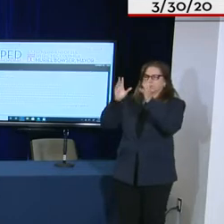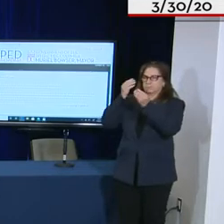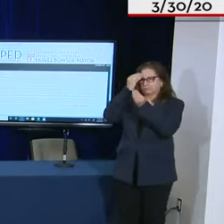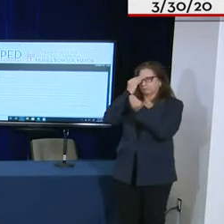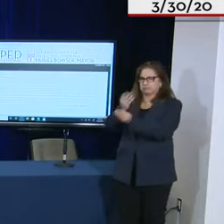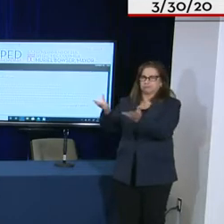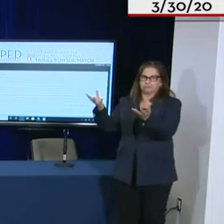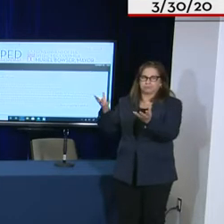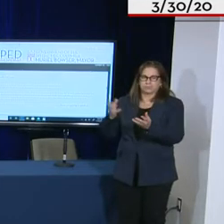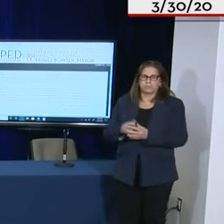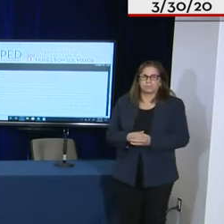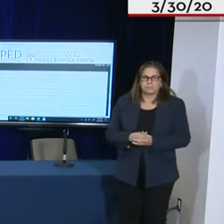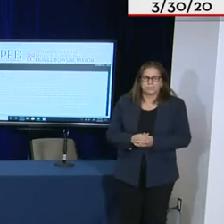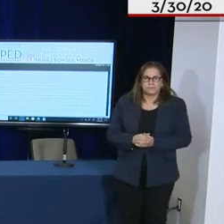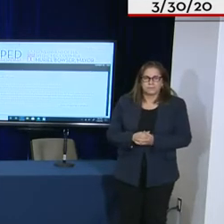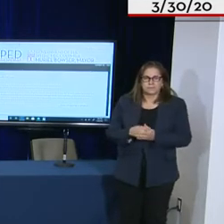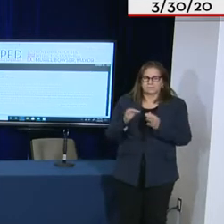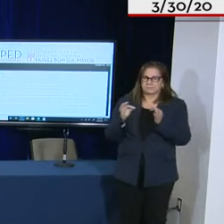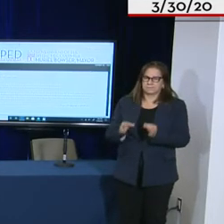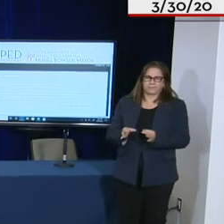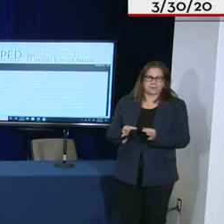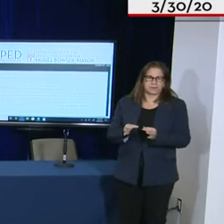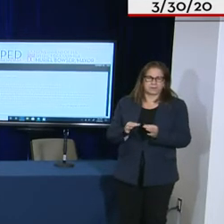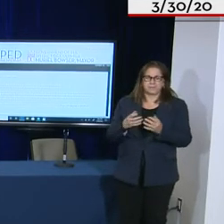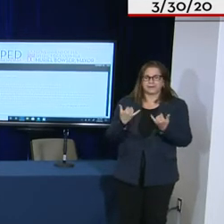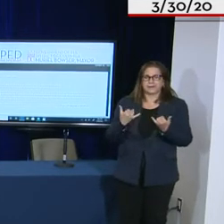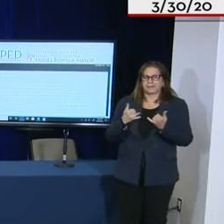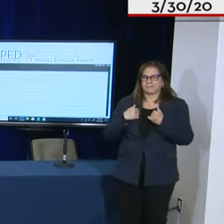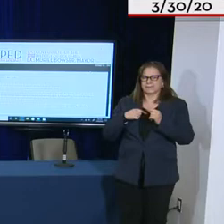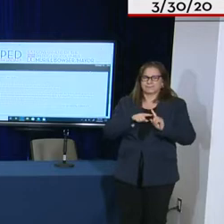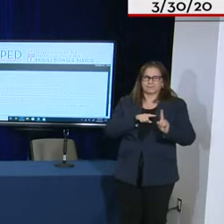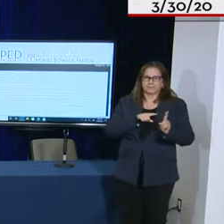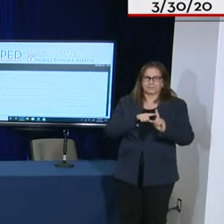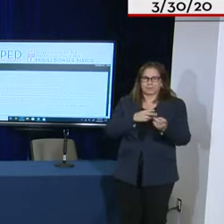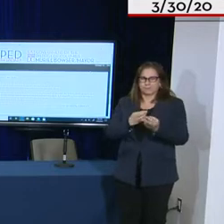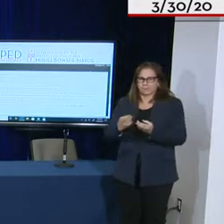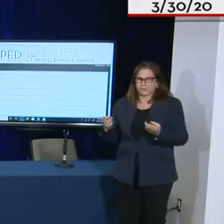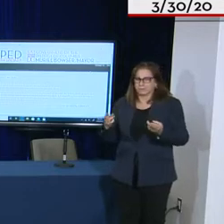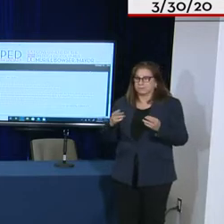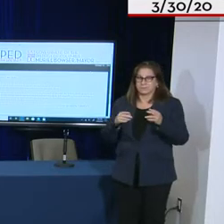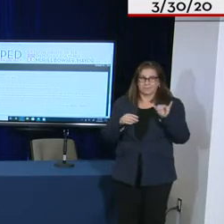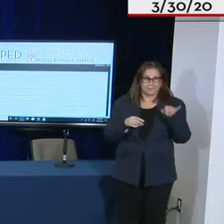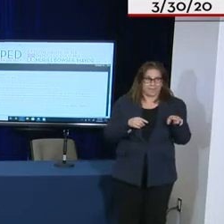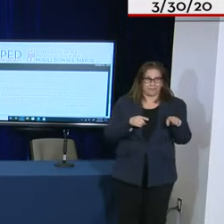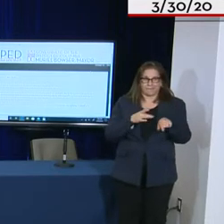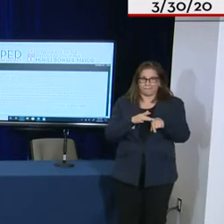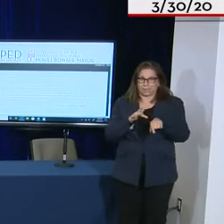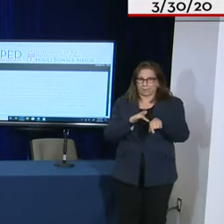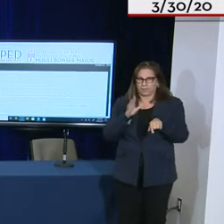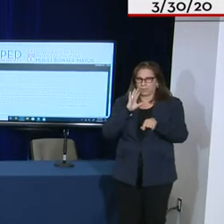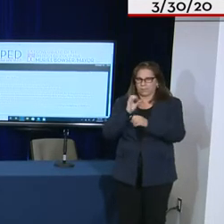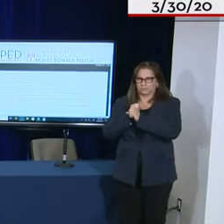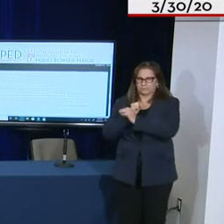kinds of resources, and as soon as they're available, we'll start putting that out in the on the